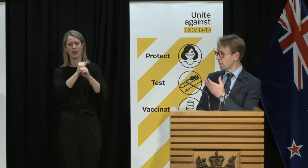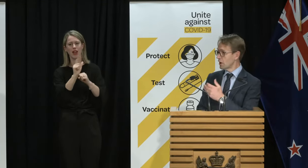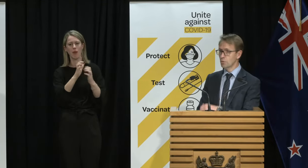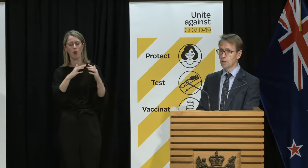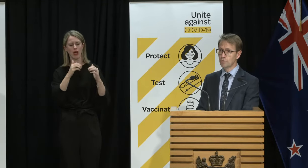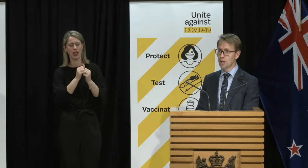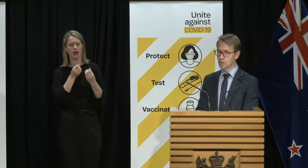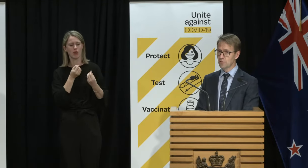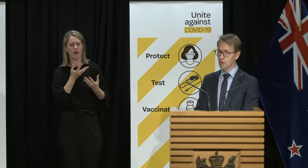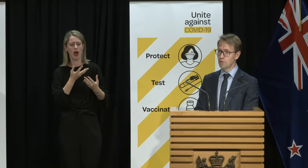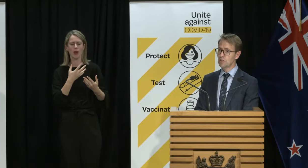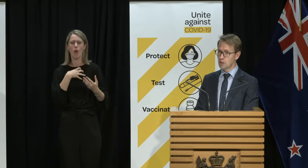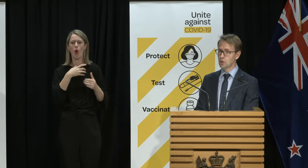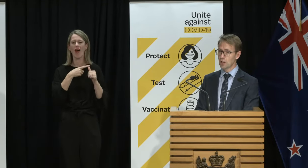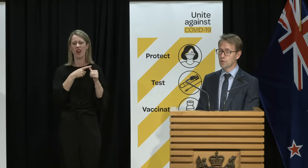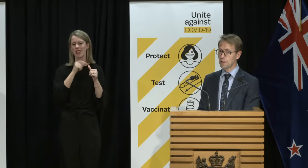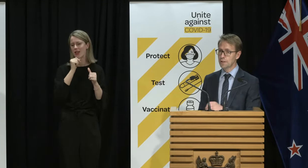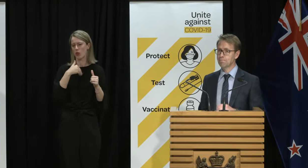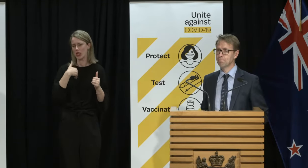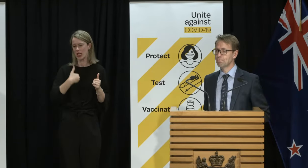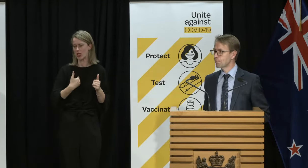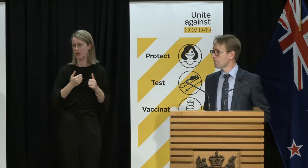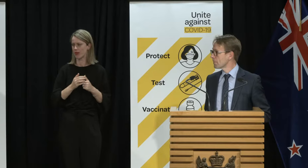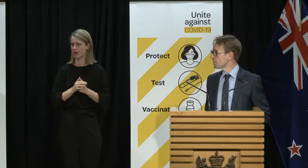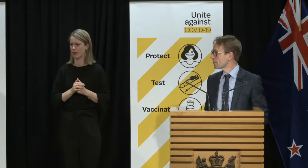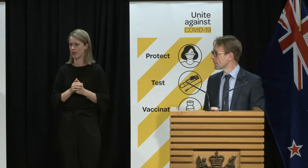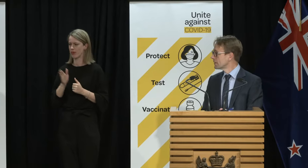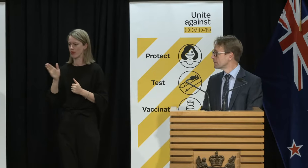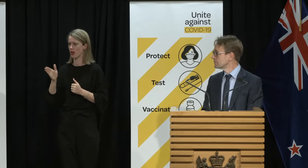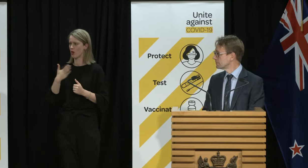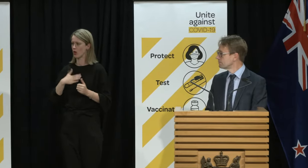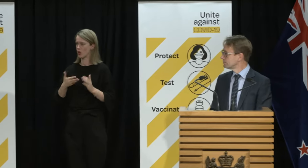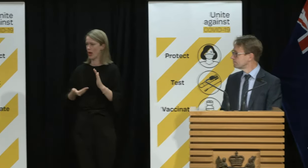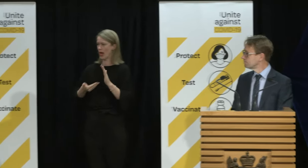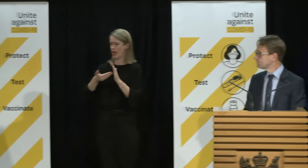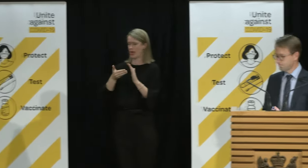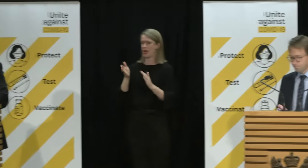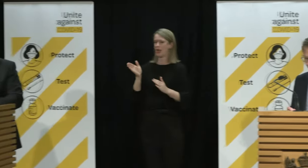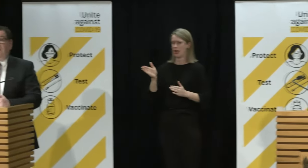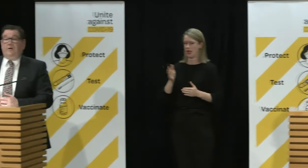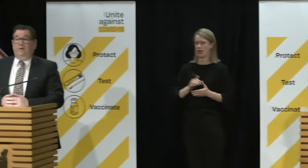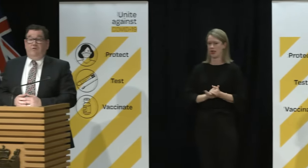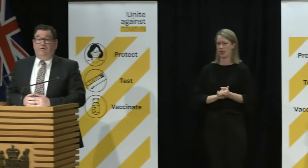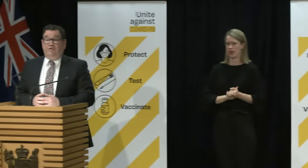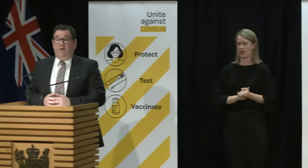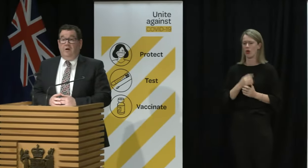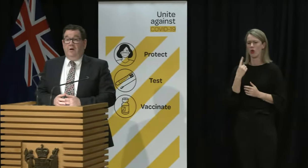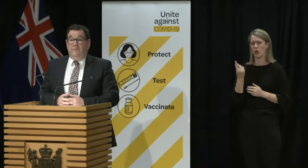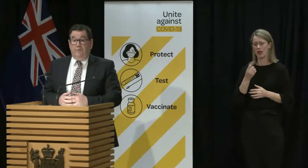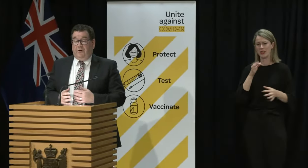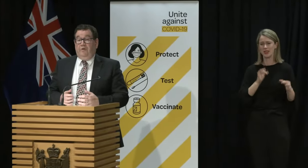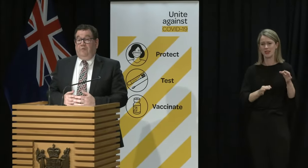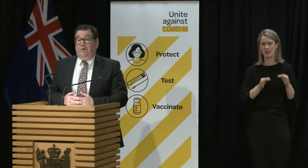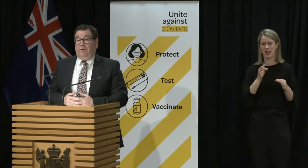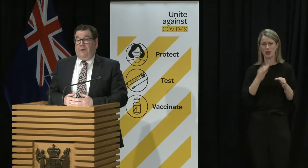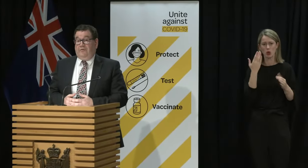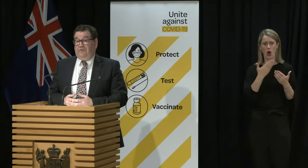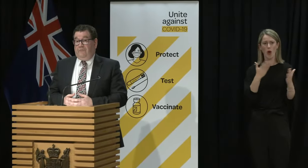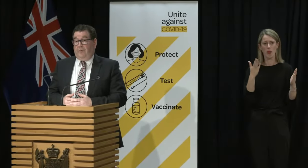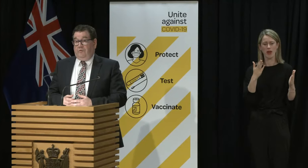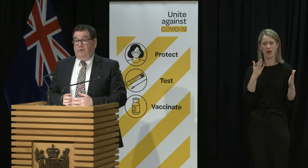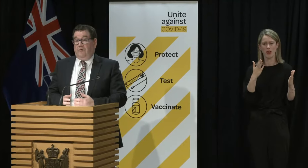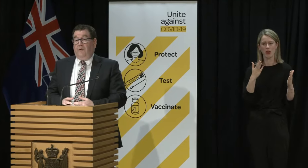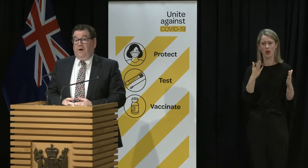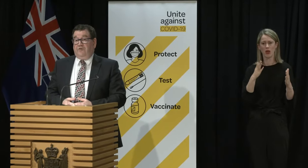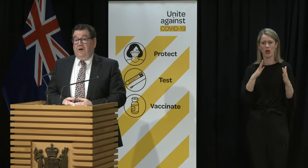and give some final advice if there's any change in that. And just to add on to that, just to add on to that, we would not have taken the decision if we didn't do it on the